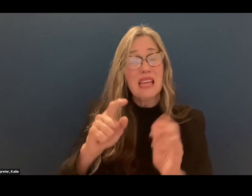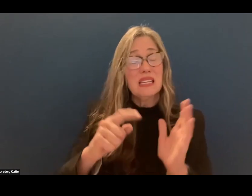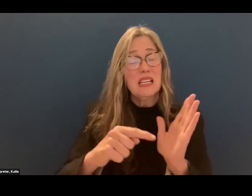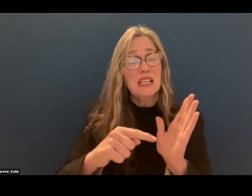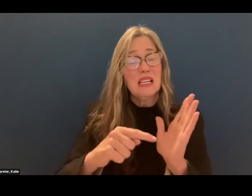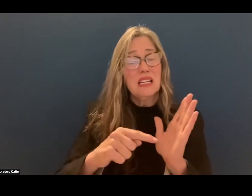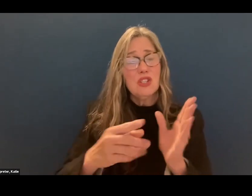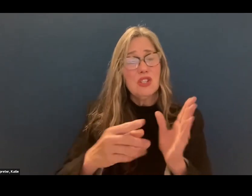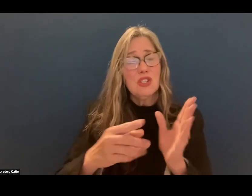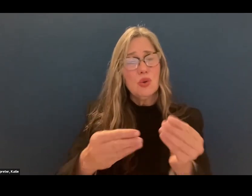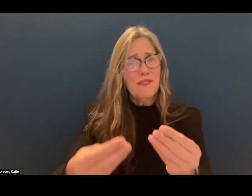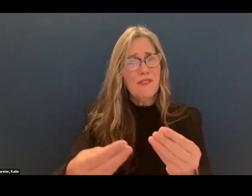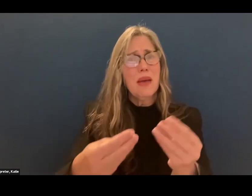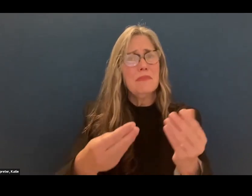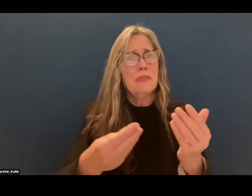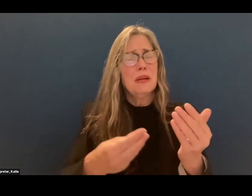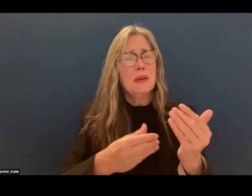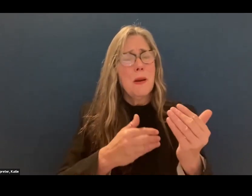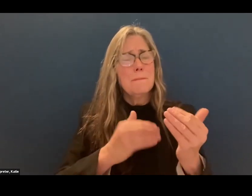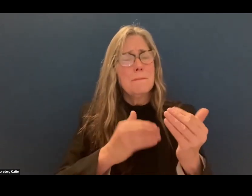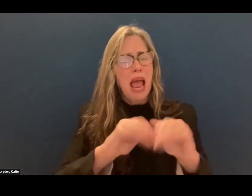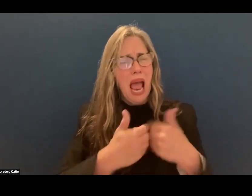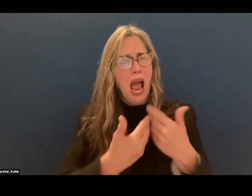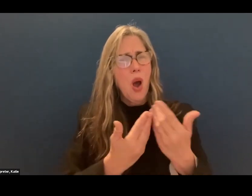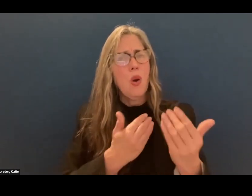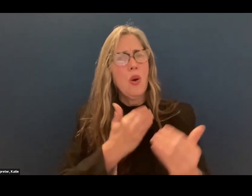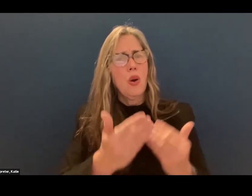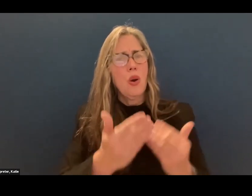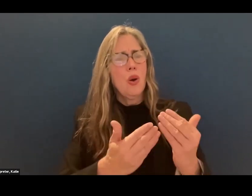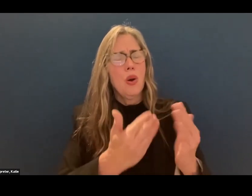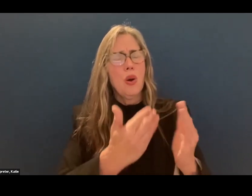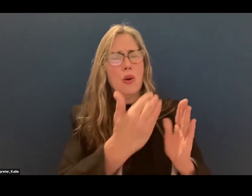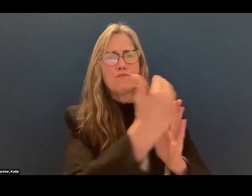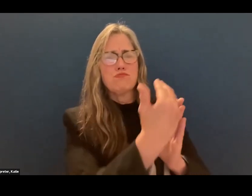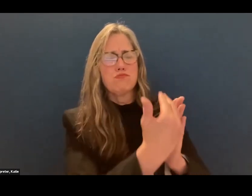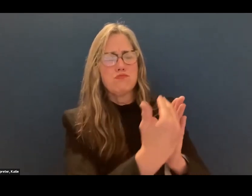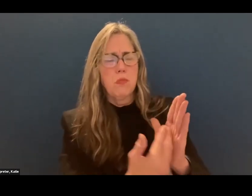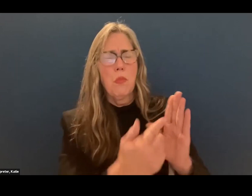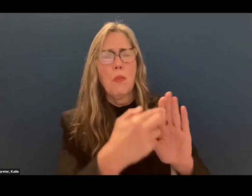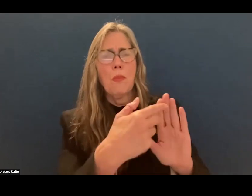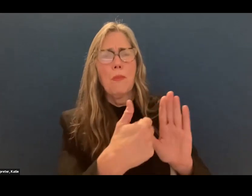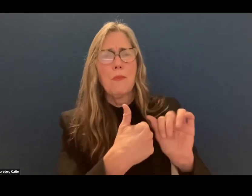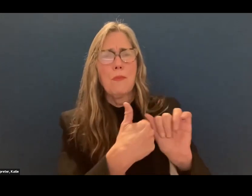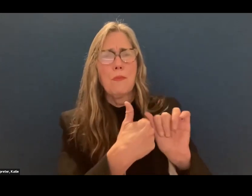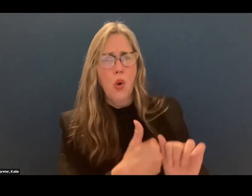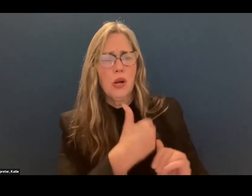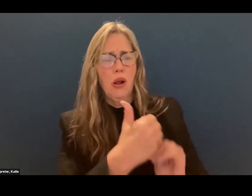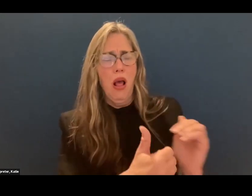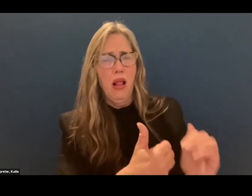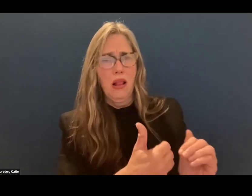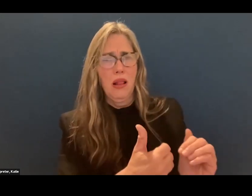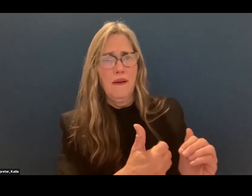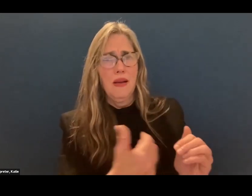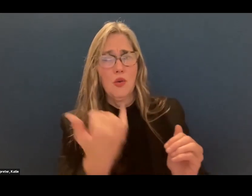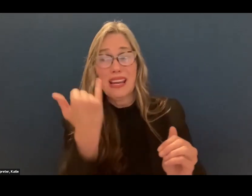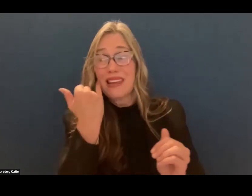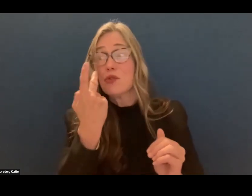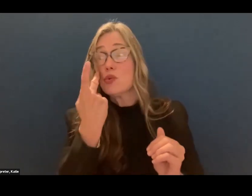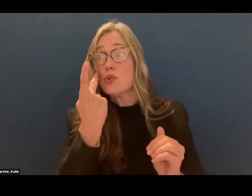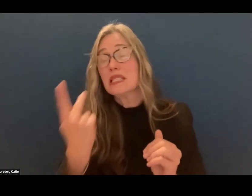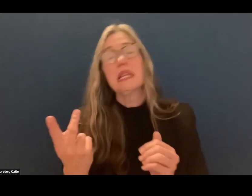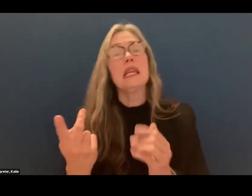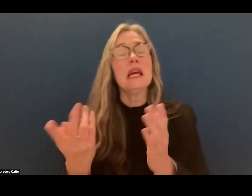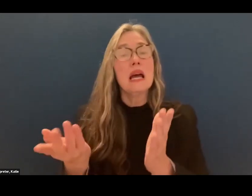racial incidents. So like, this is what happened. If you notice something, please refer to this. That would go out when there is an incident